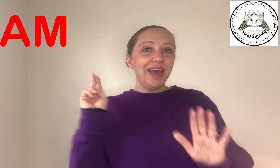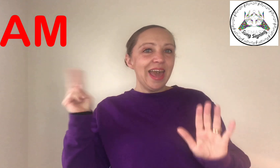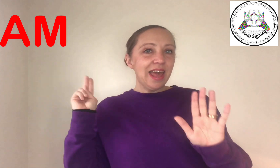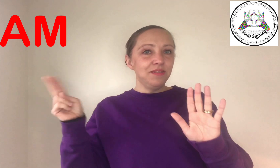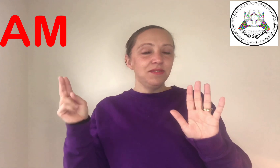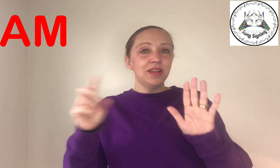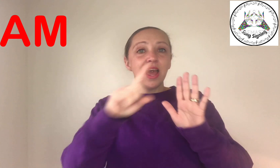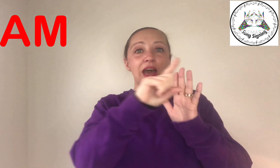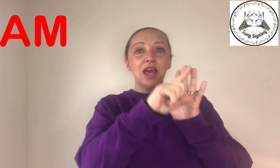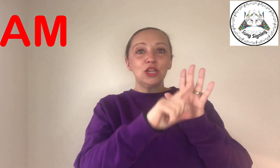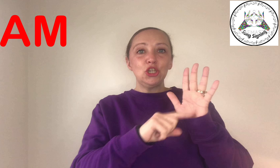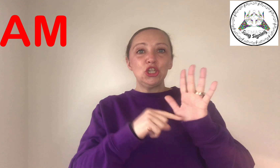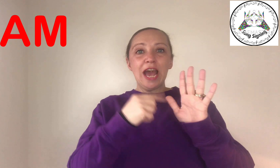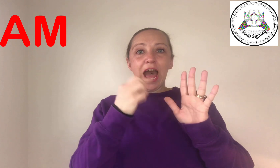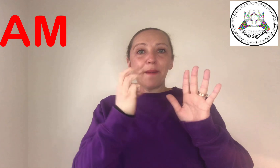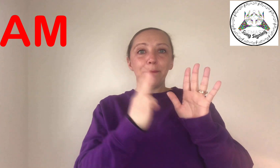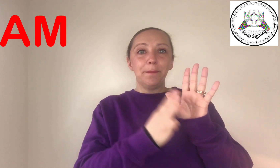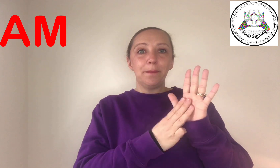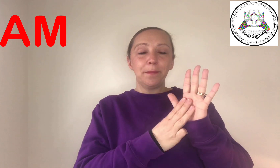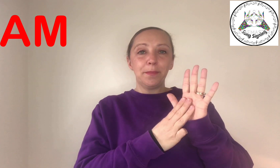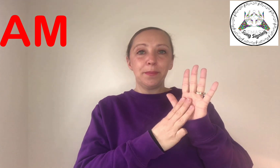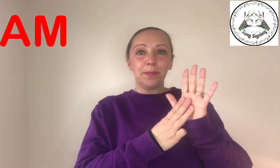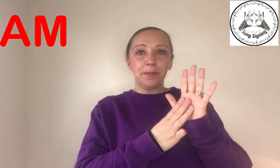Again, jam.